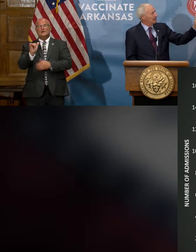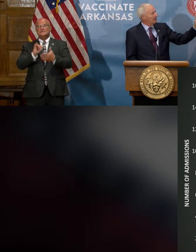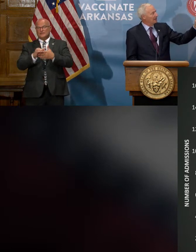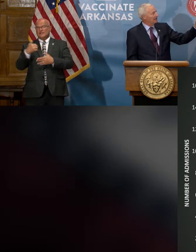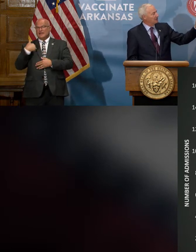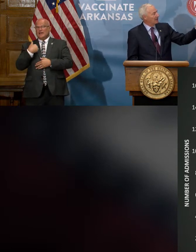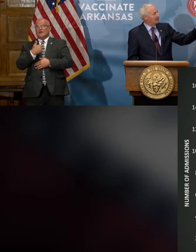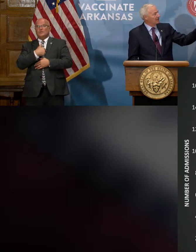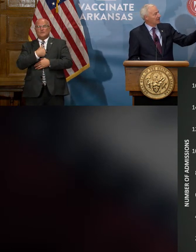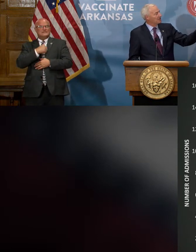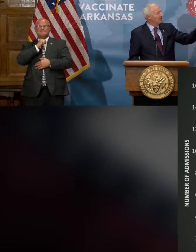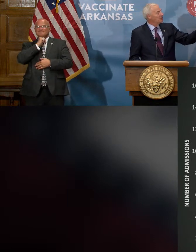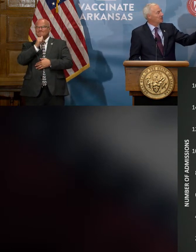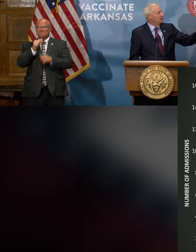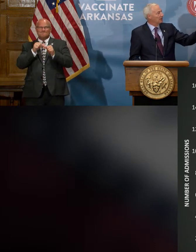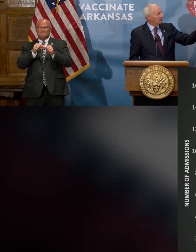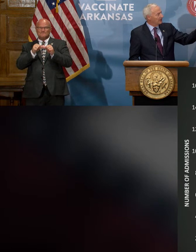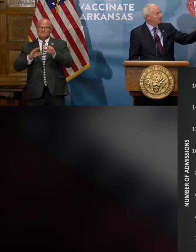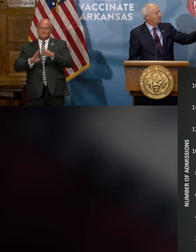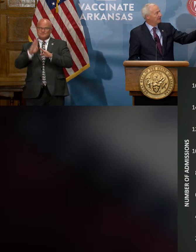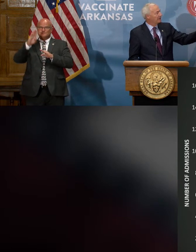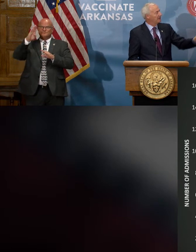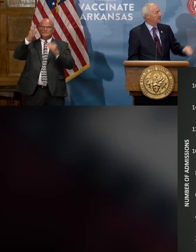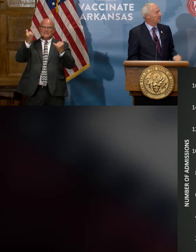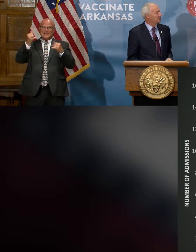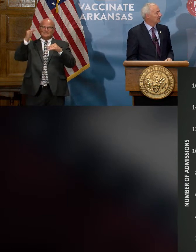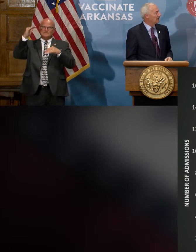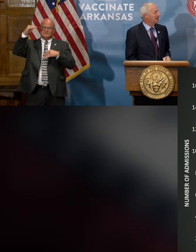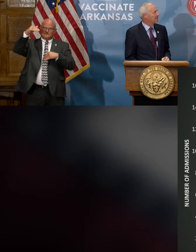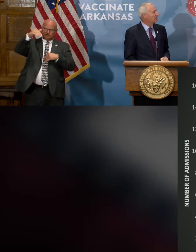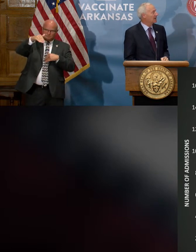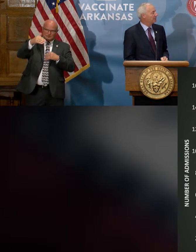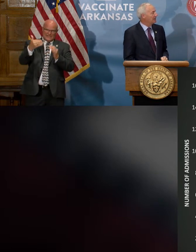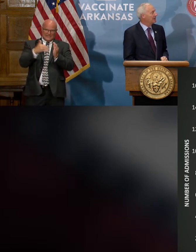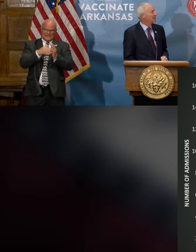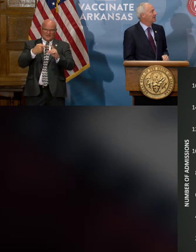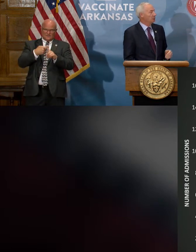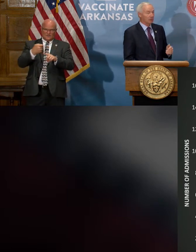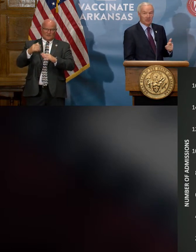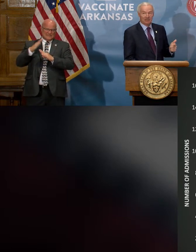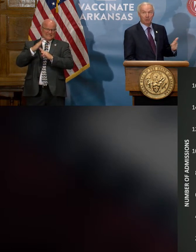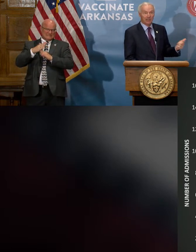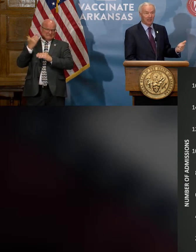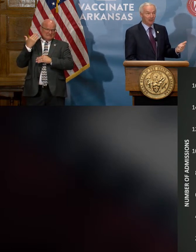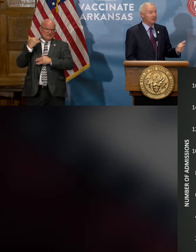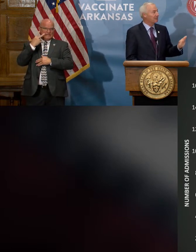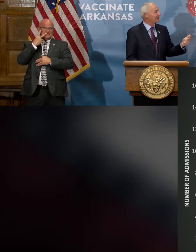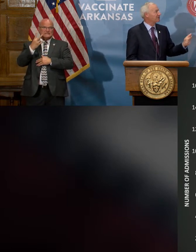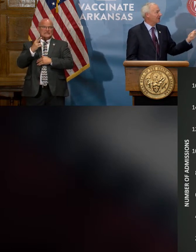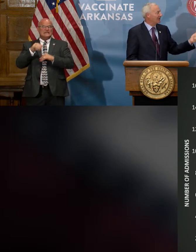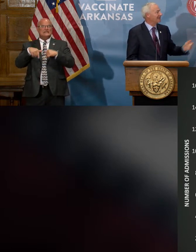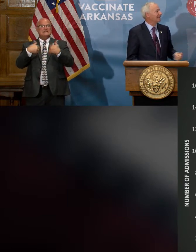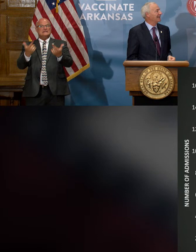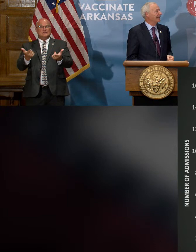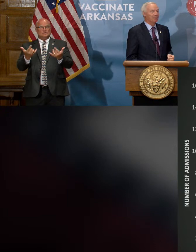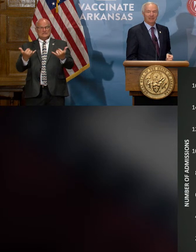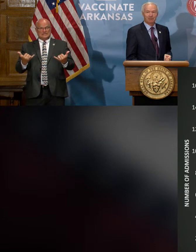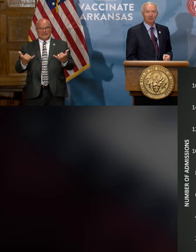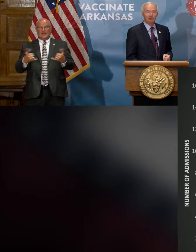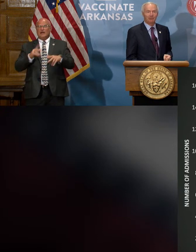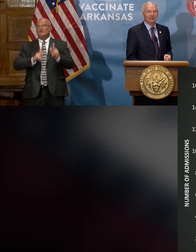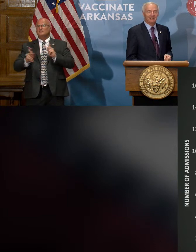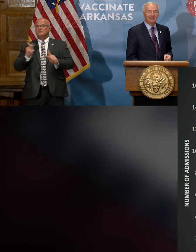that we have not continued to increase, but we've declined from our peak. We'll see where it goes based upon